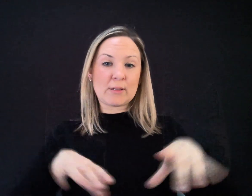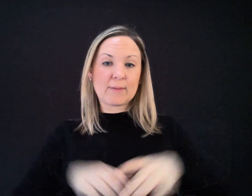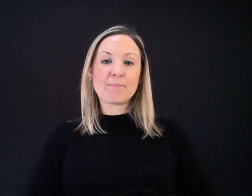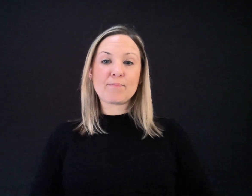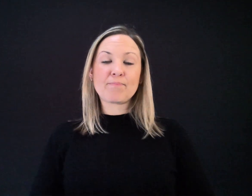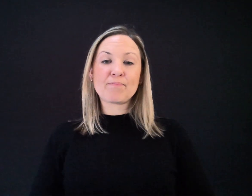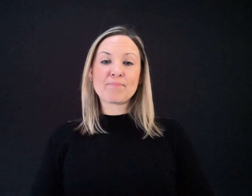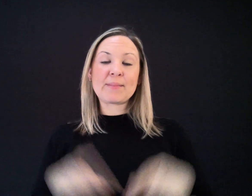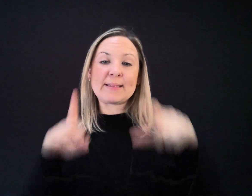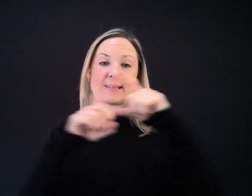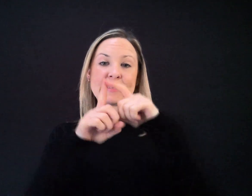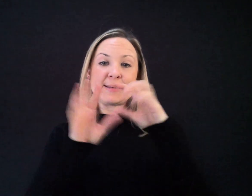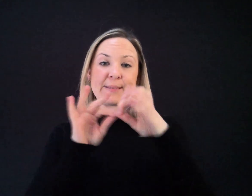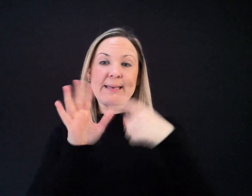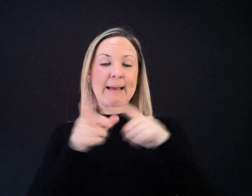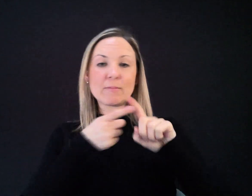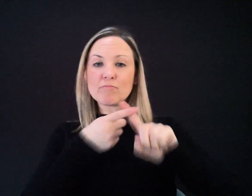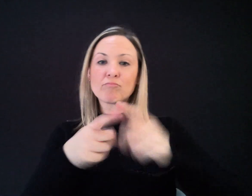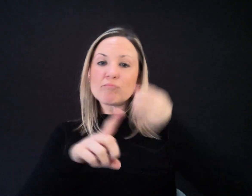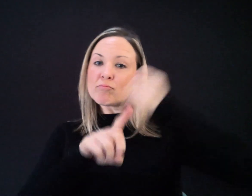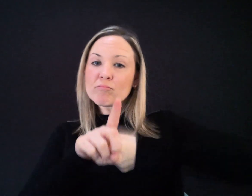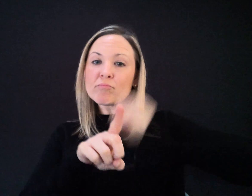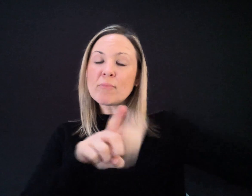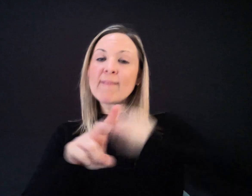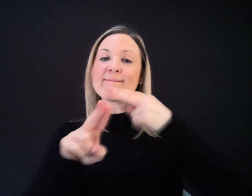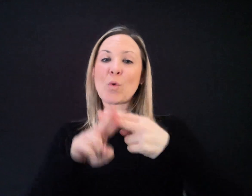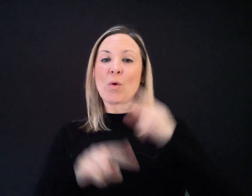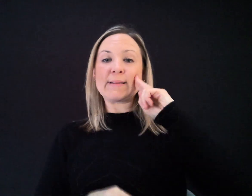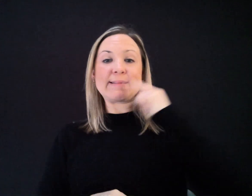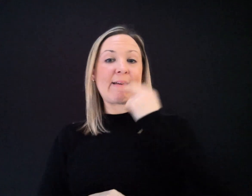DBA continues to advocate for the needs of deafblind people across Australia.